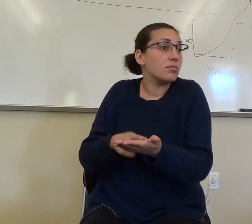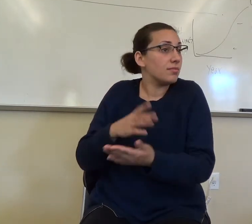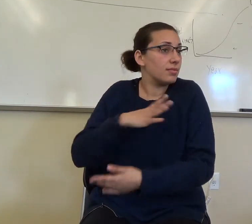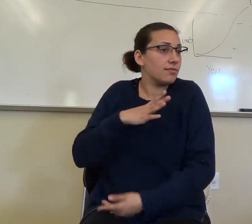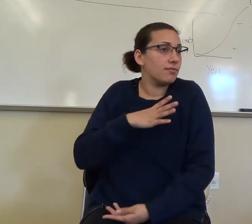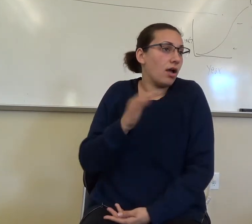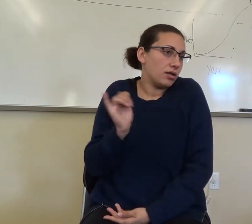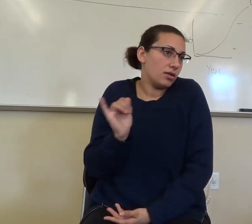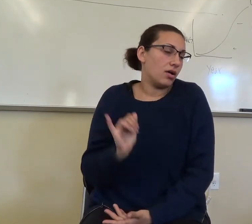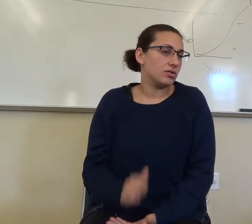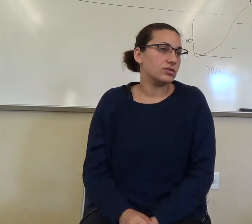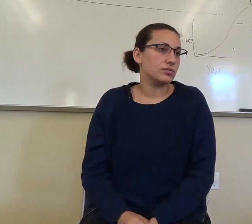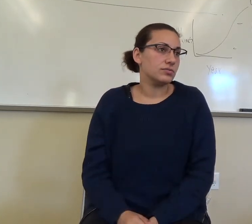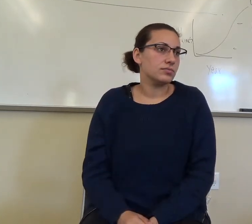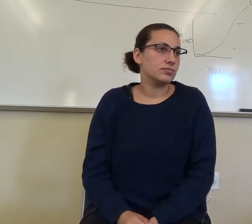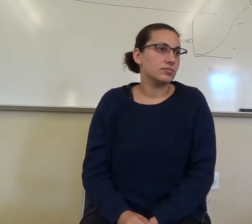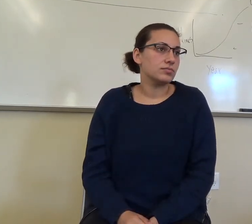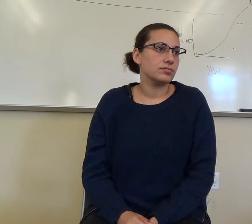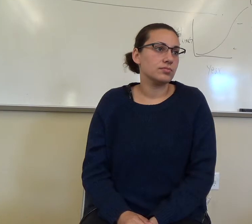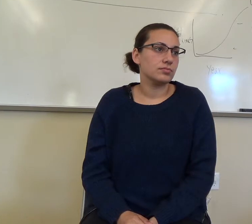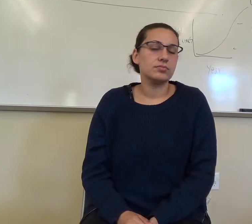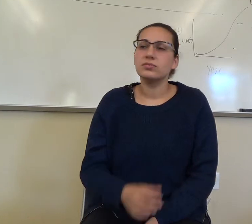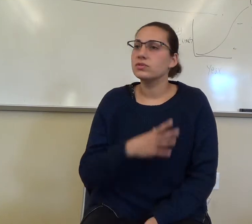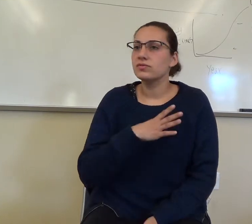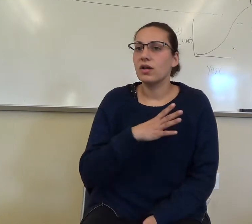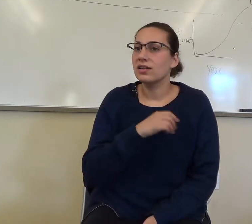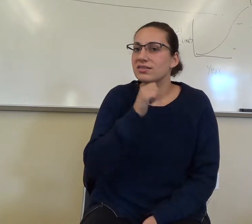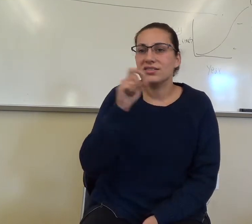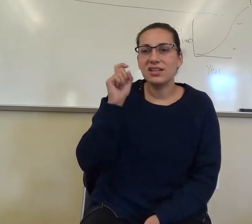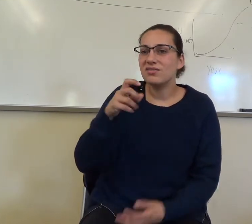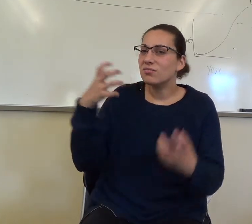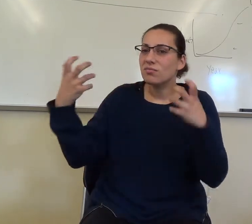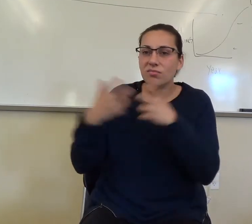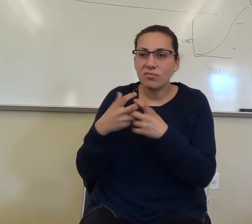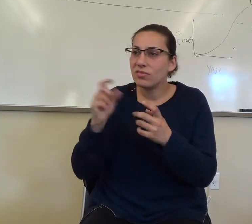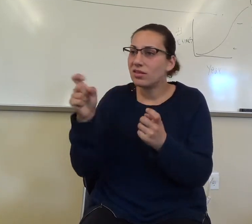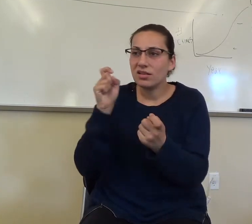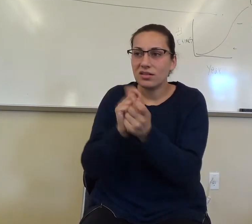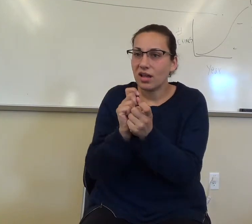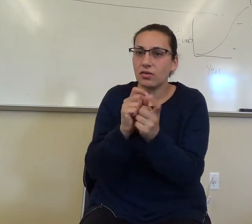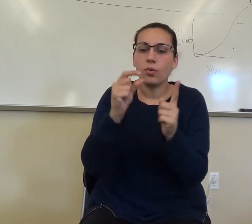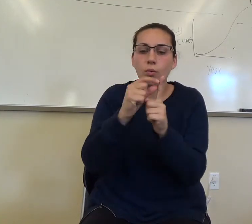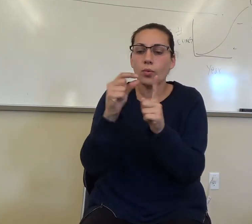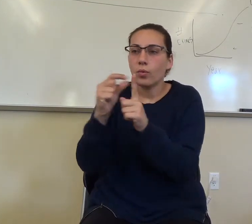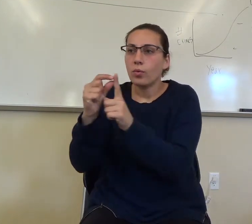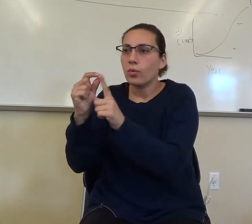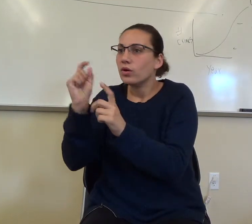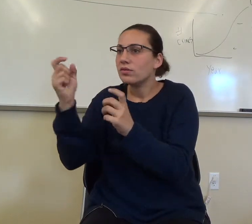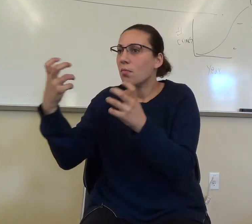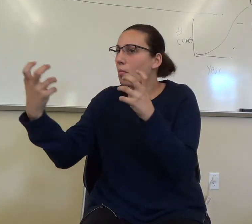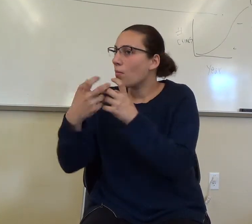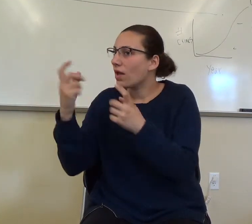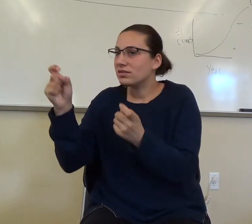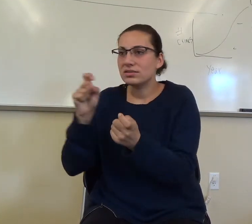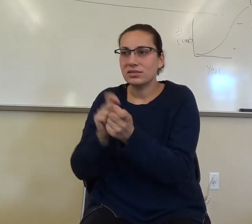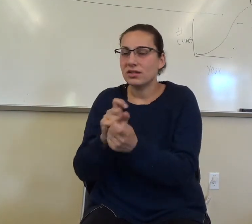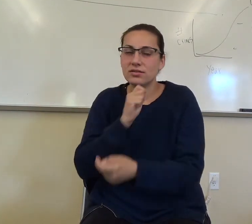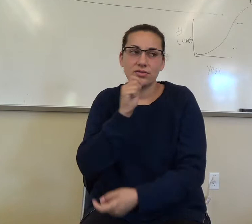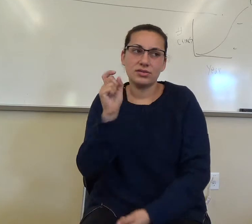might be just a different way of saying. It doesn't have to be word for word. Okay?